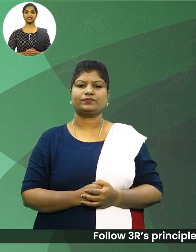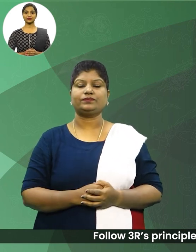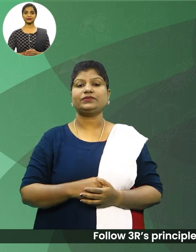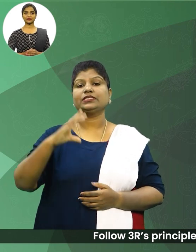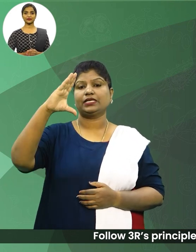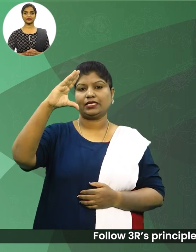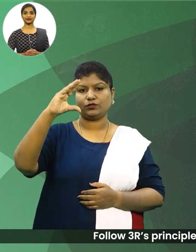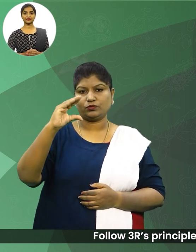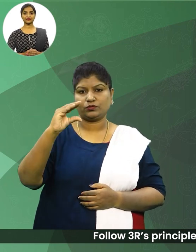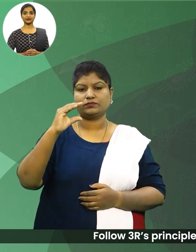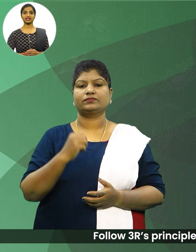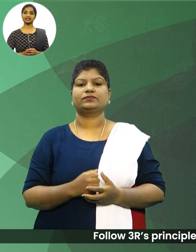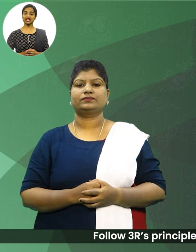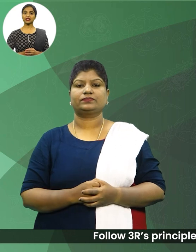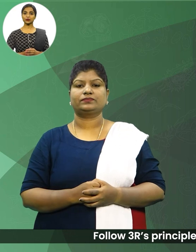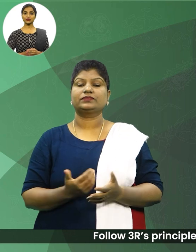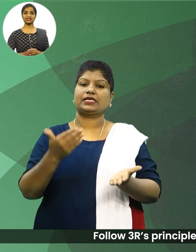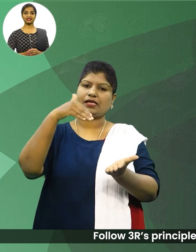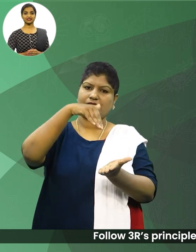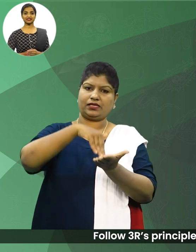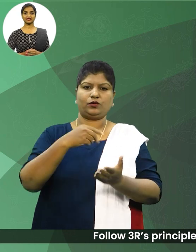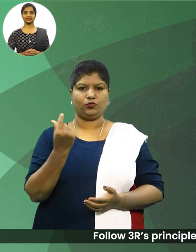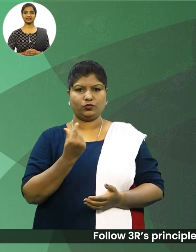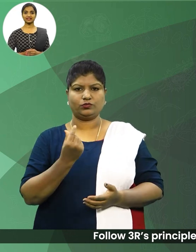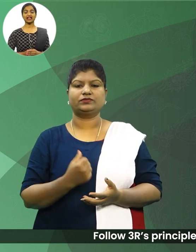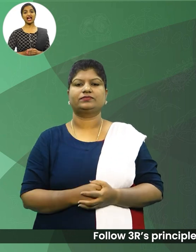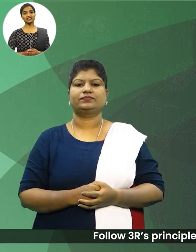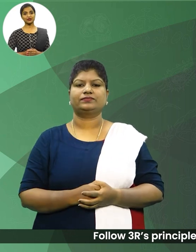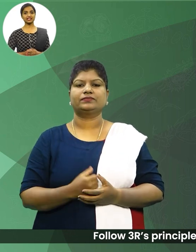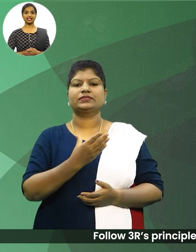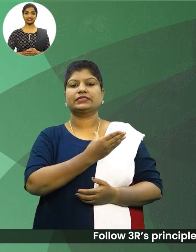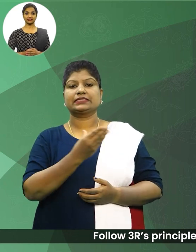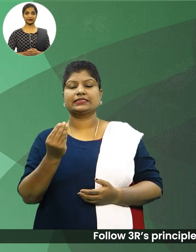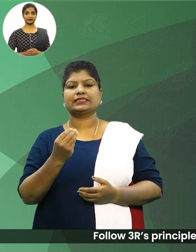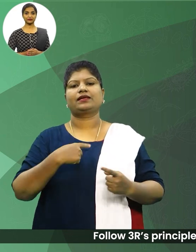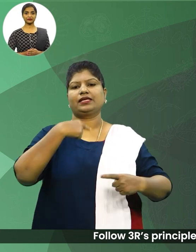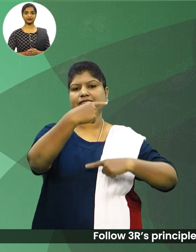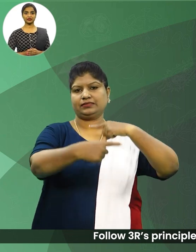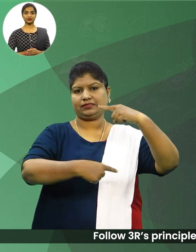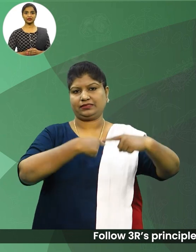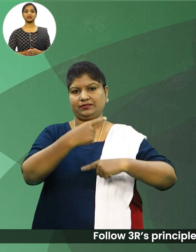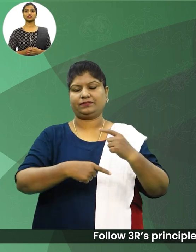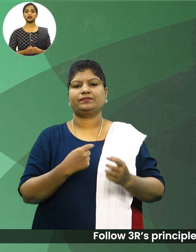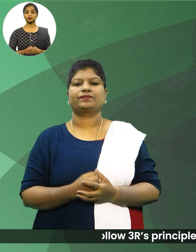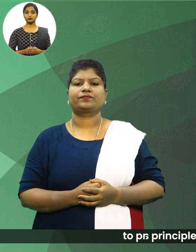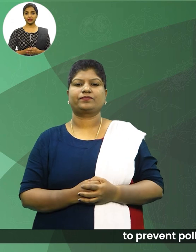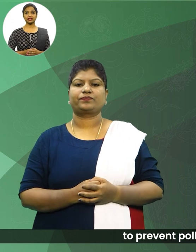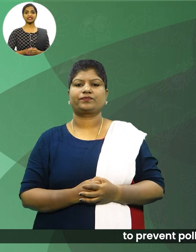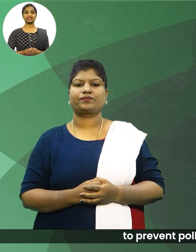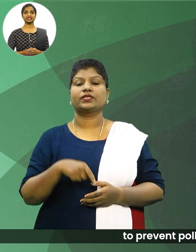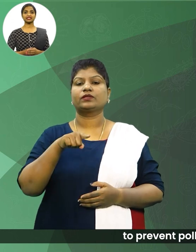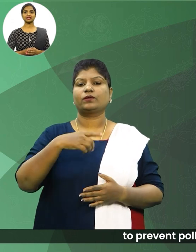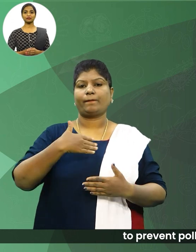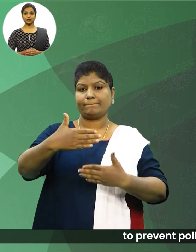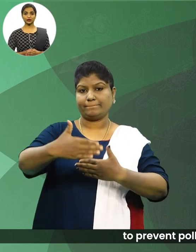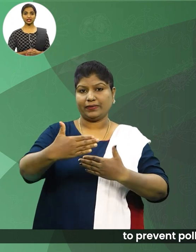Reduce, reuse and recycle to prevent